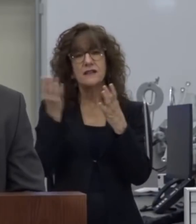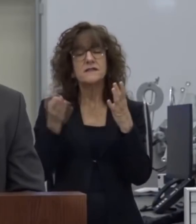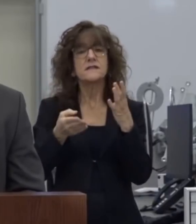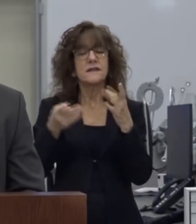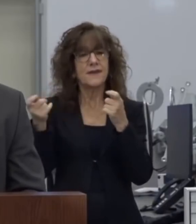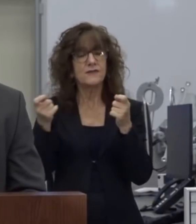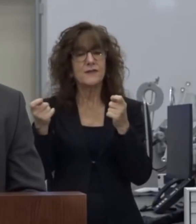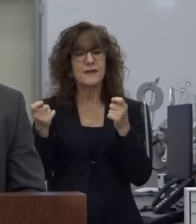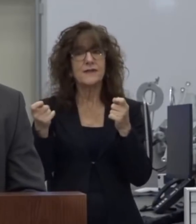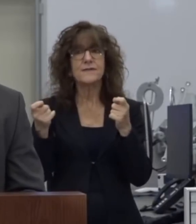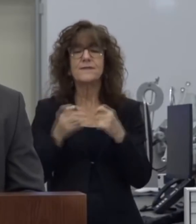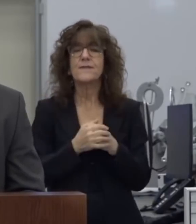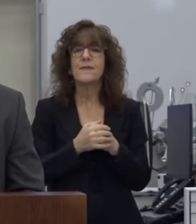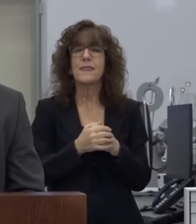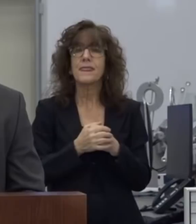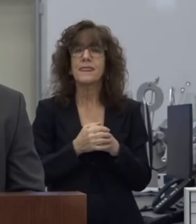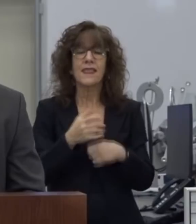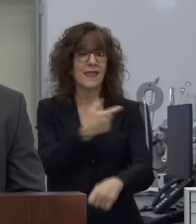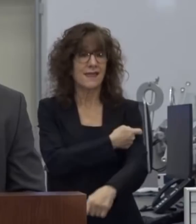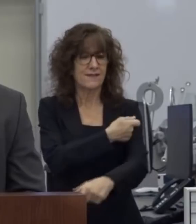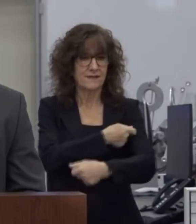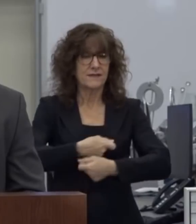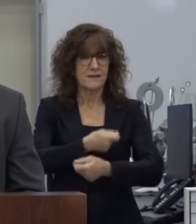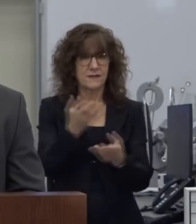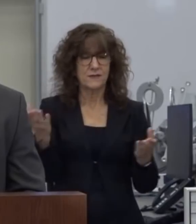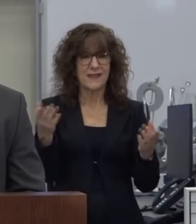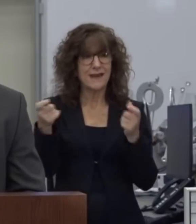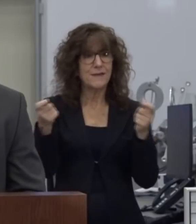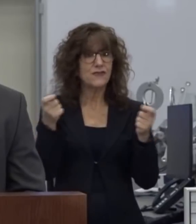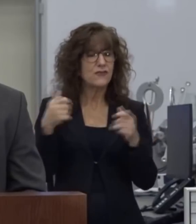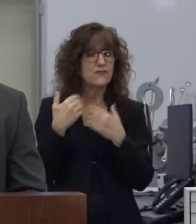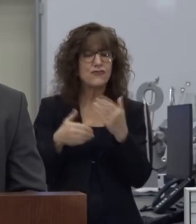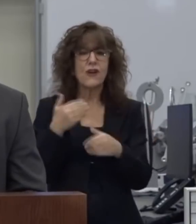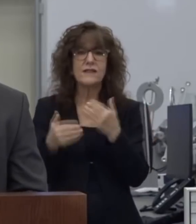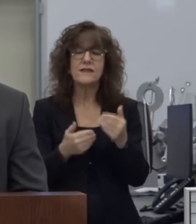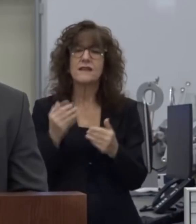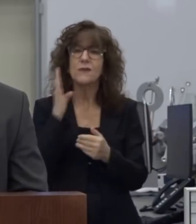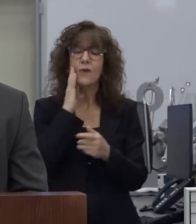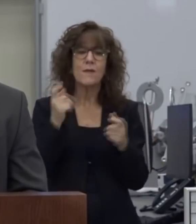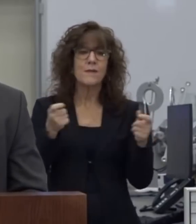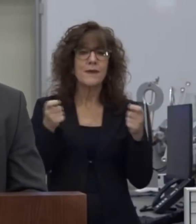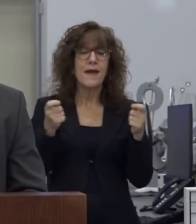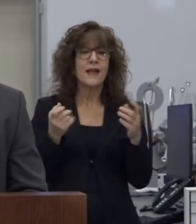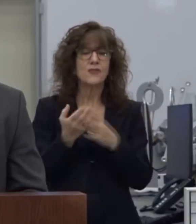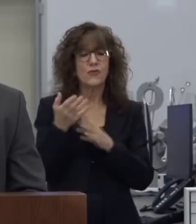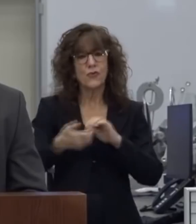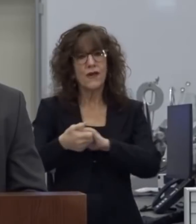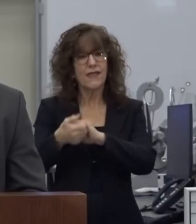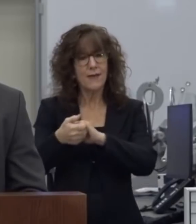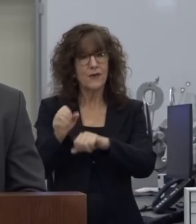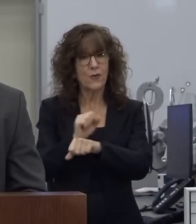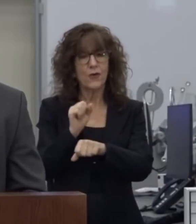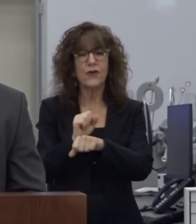finance/administration. The overall vaccination distribution and administration process will be managed through collaborative